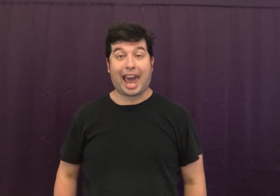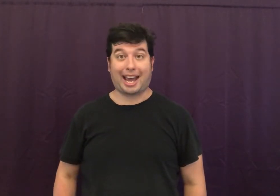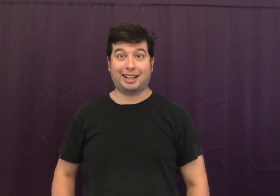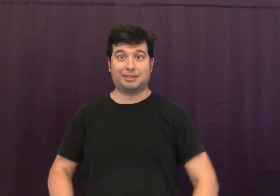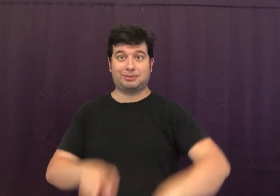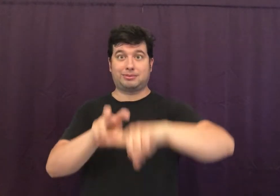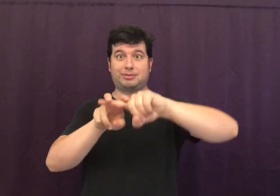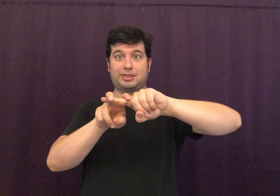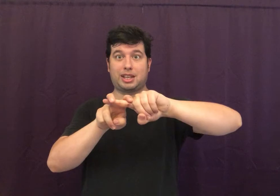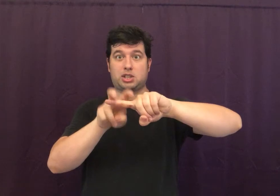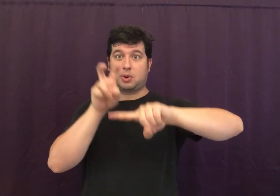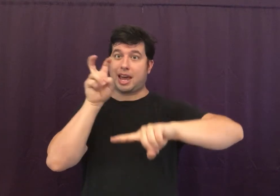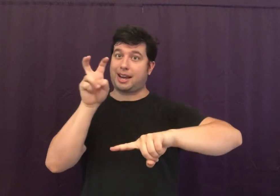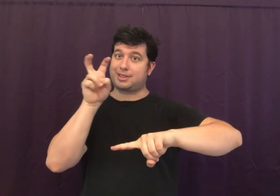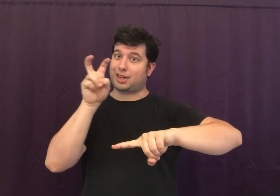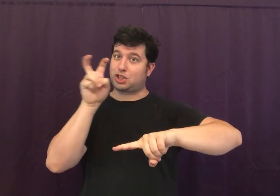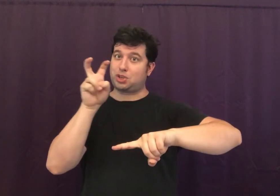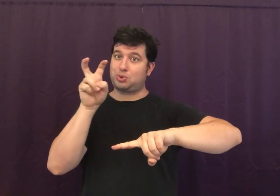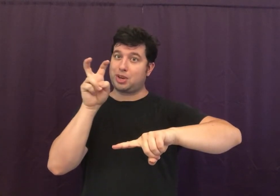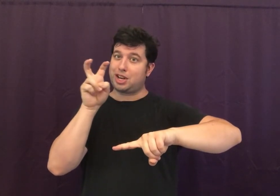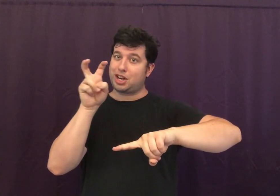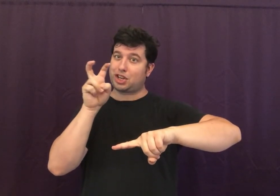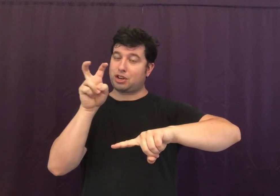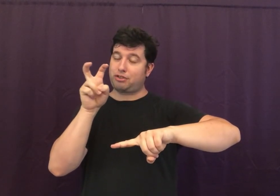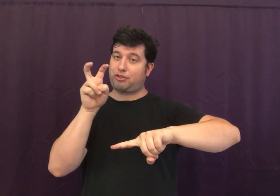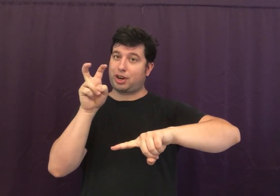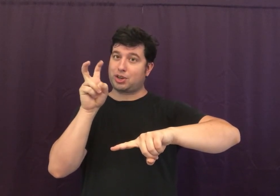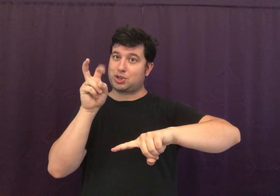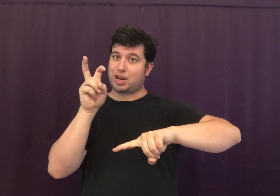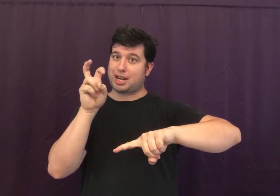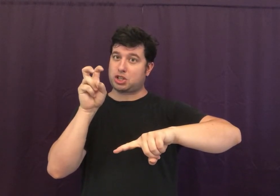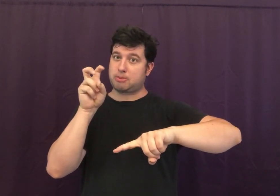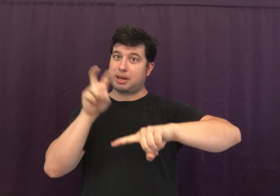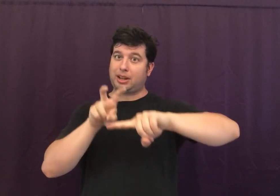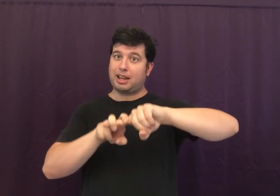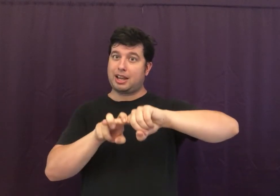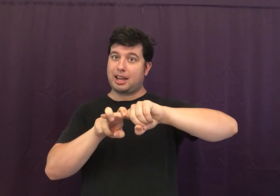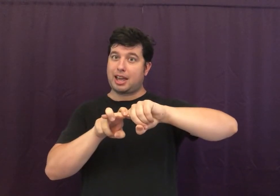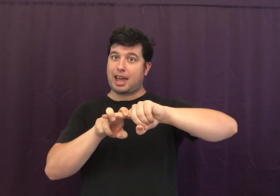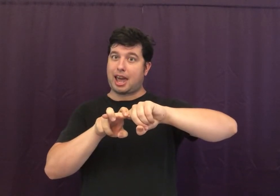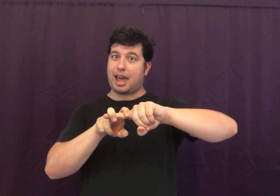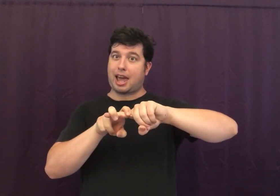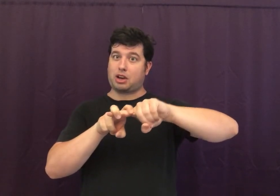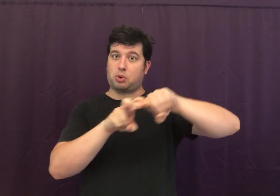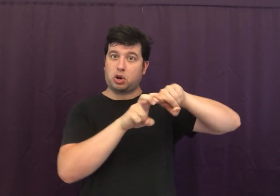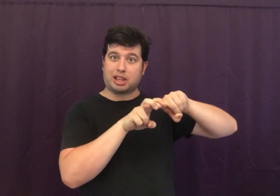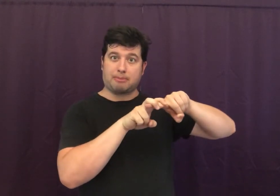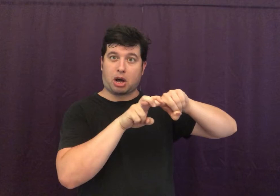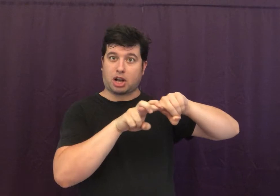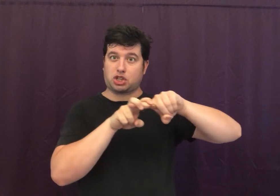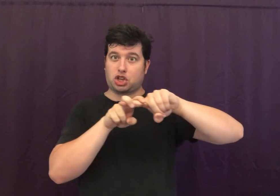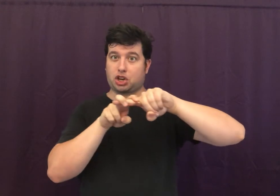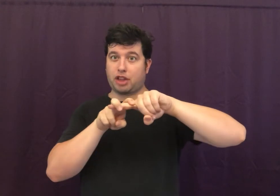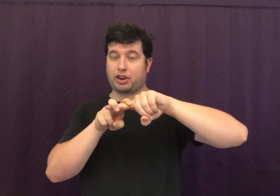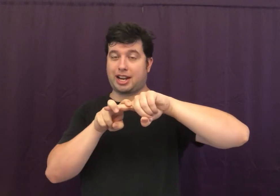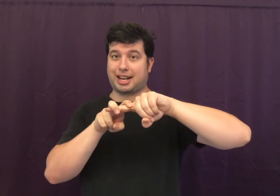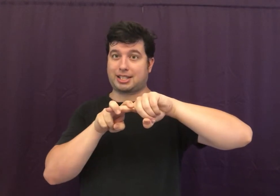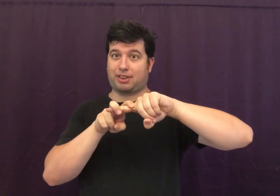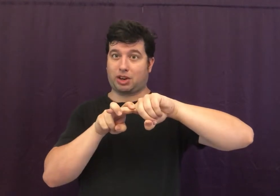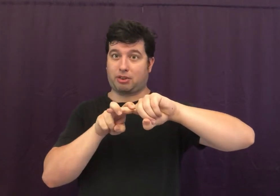Hang. So hang is like 2 curved fingers, your index and your middle, and you hook them onto your other index finger of your